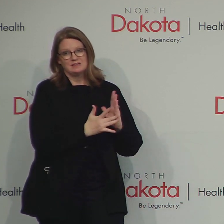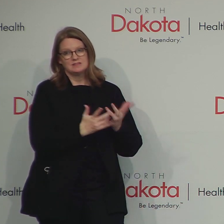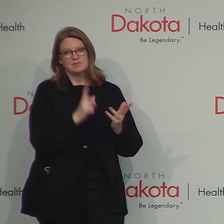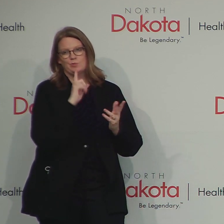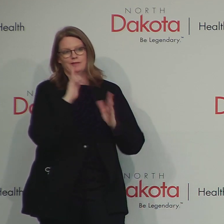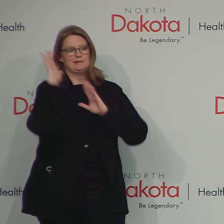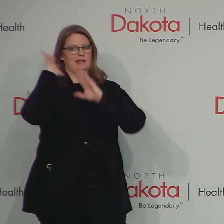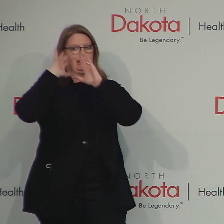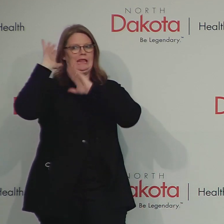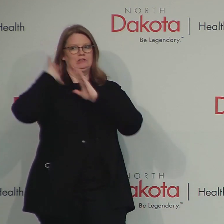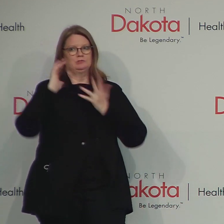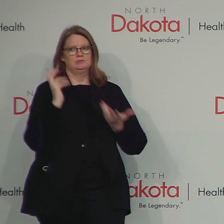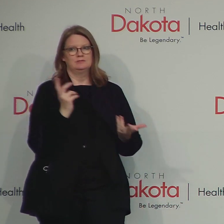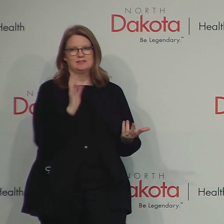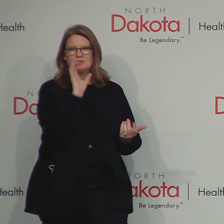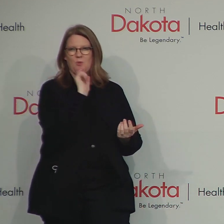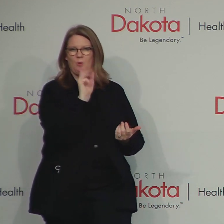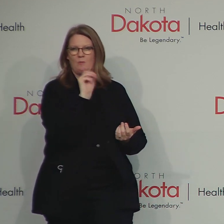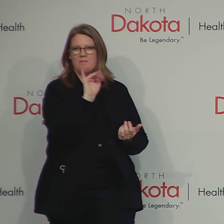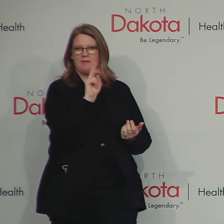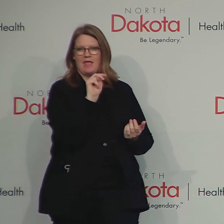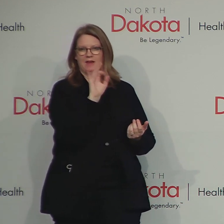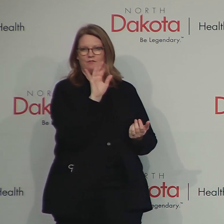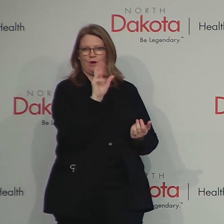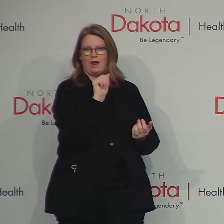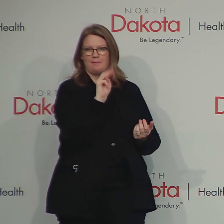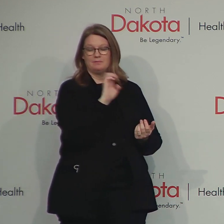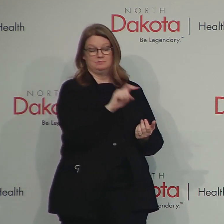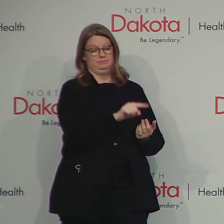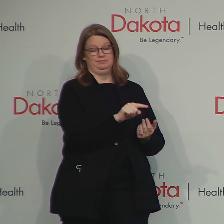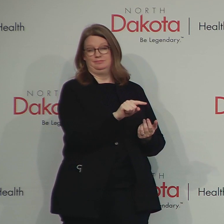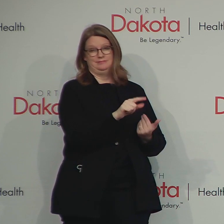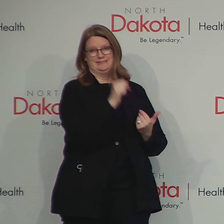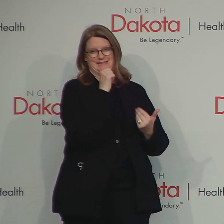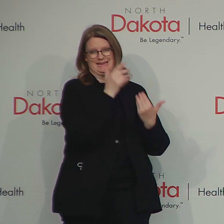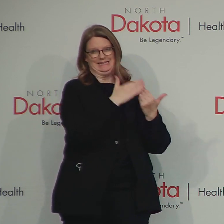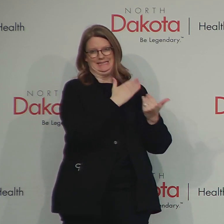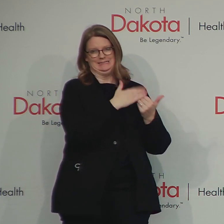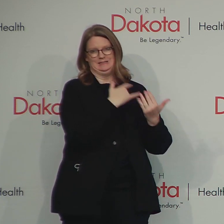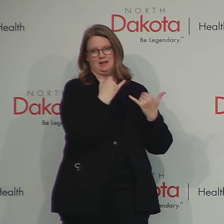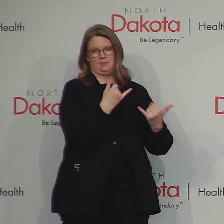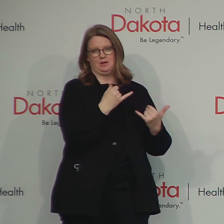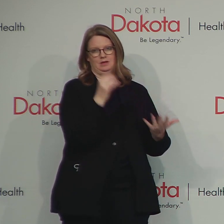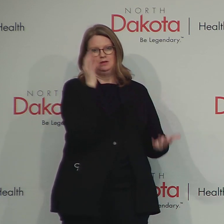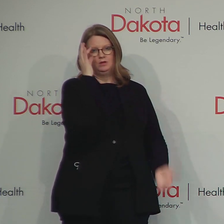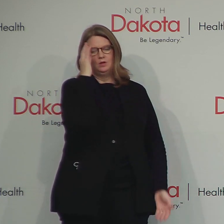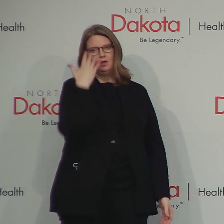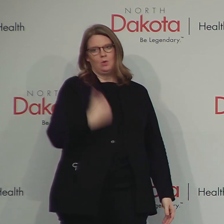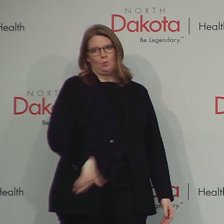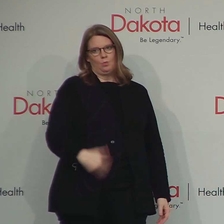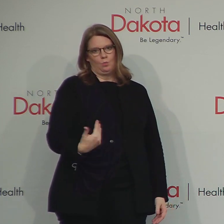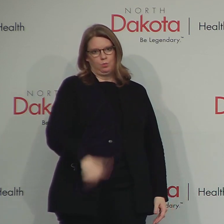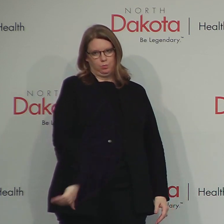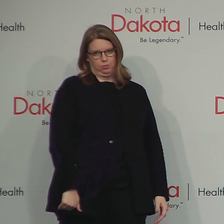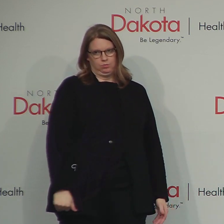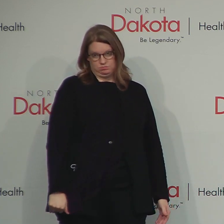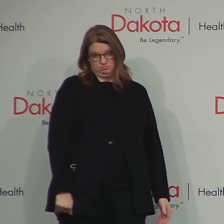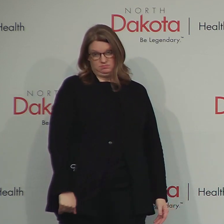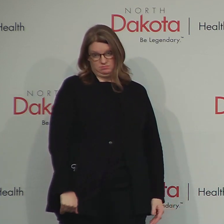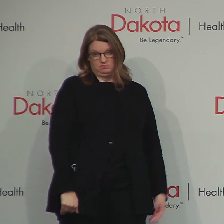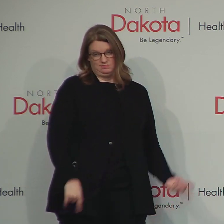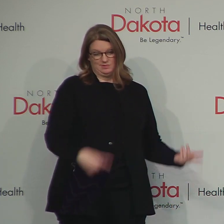technology, an old mainframe. So it's not super easy to update. We've gone through a lot of that this year to keep those